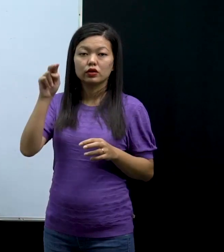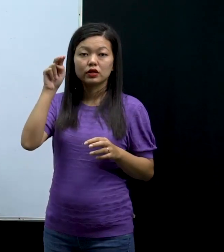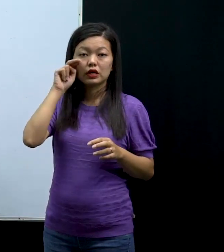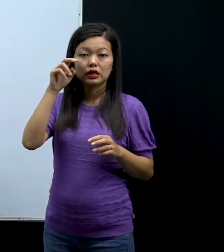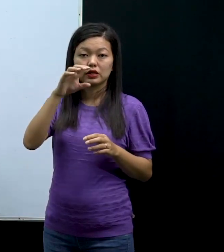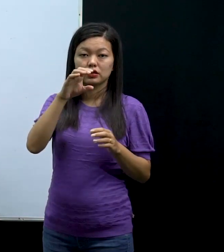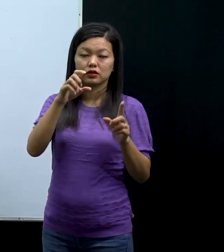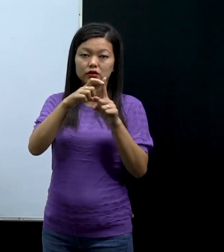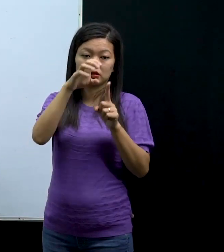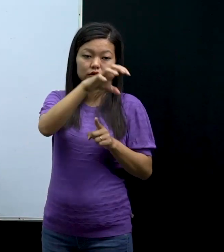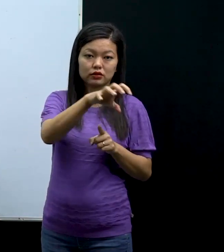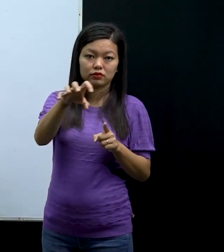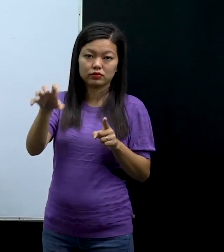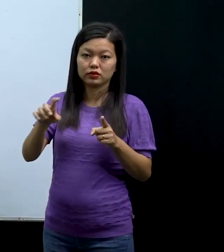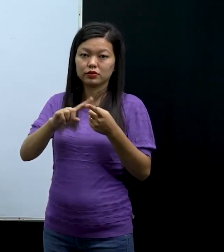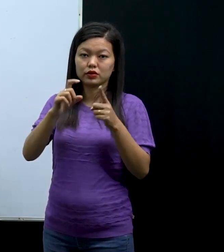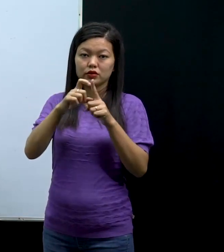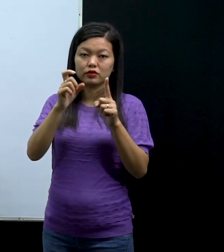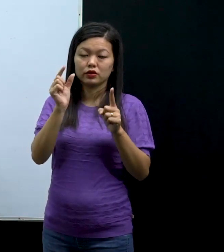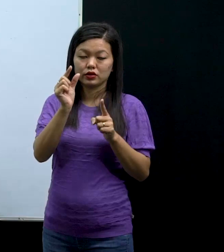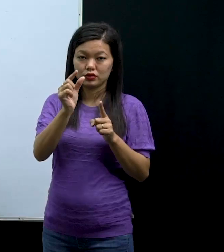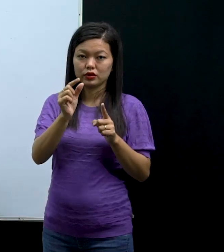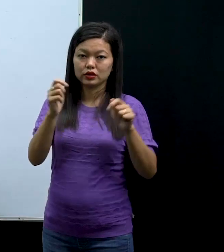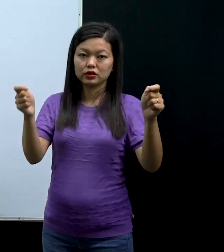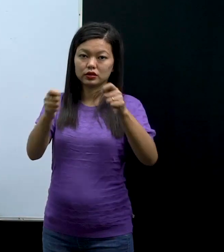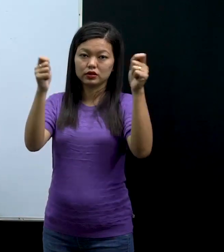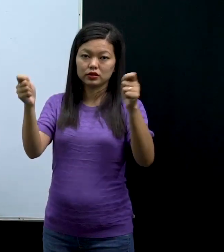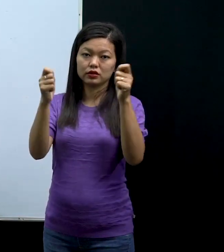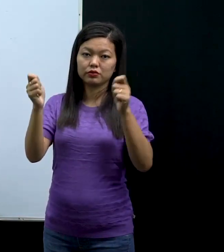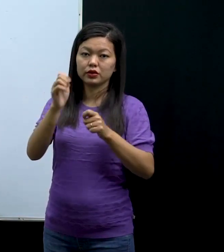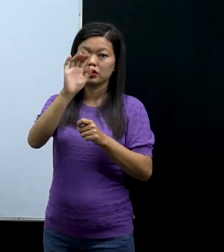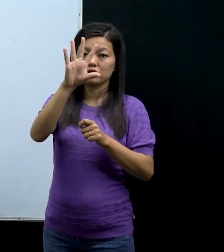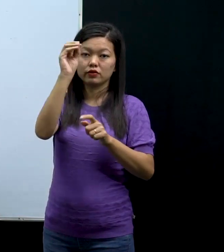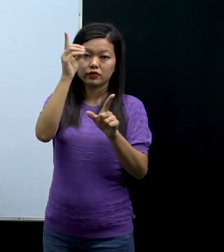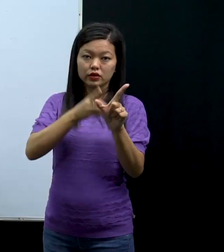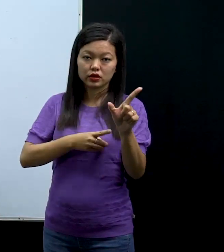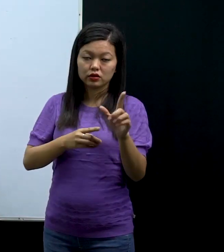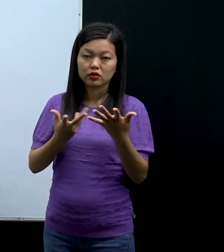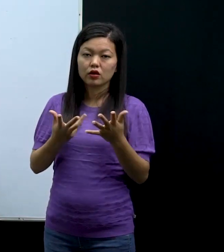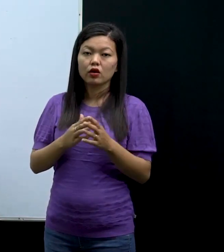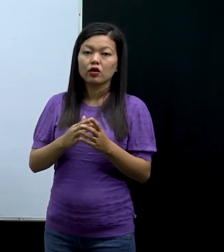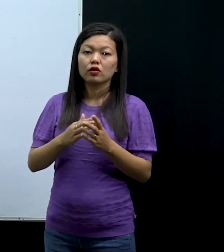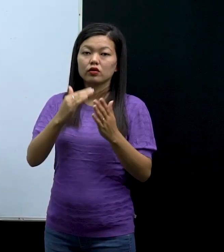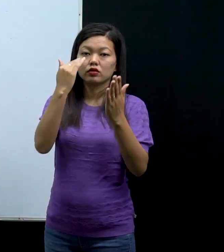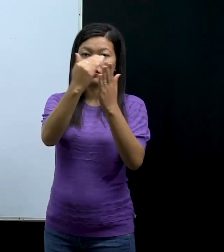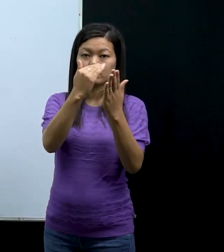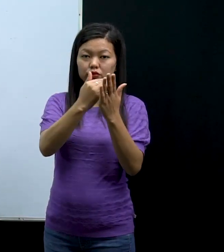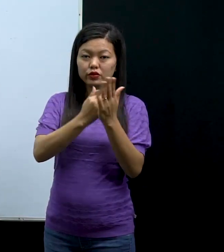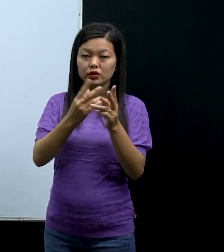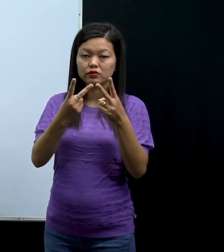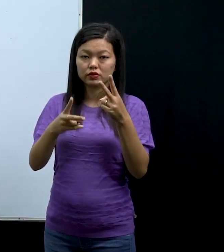50th anniversary, or say Golden Jubilee, or any function that you can think of. So you